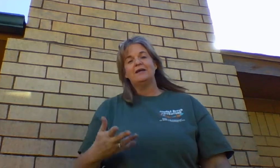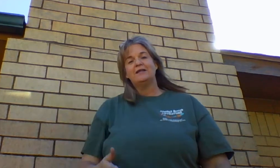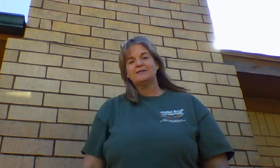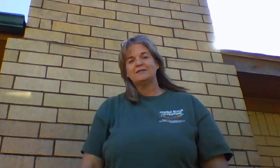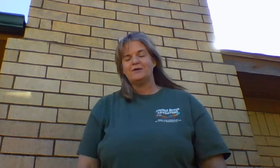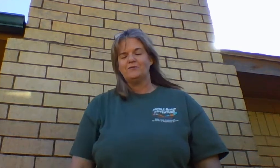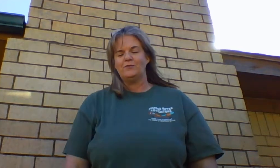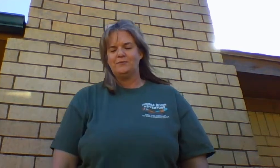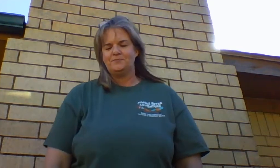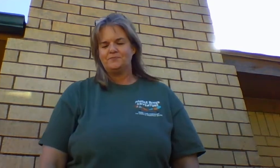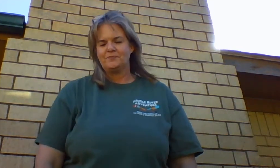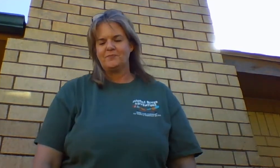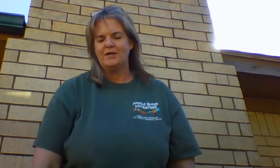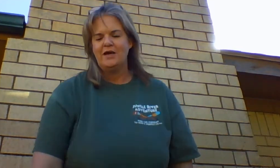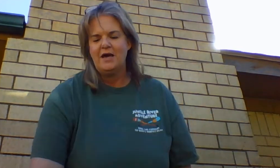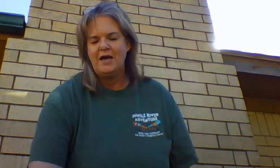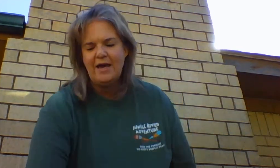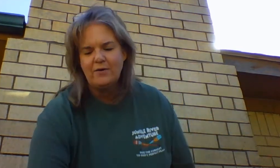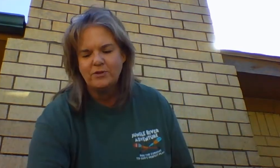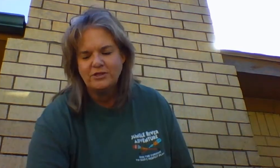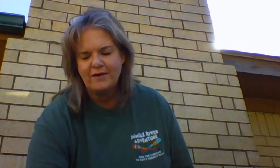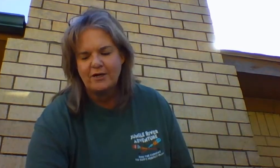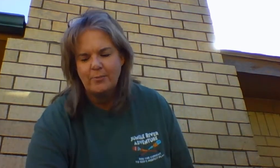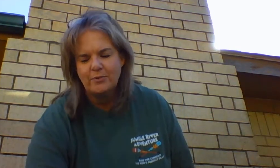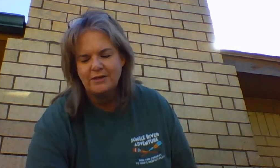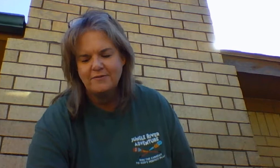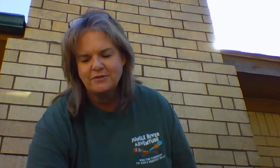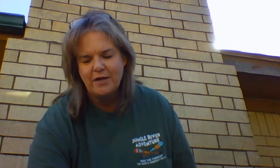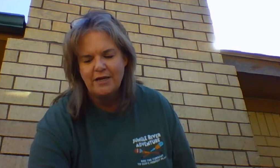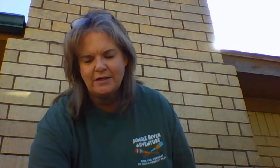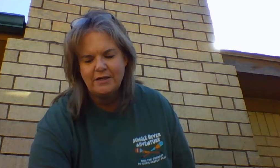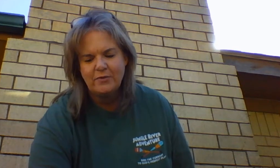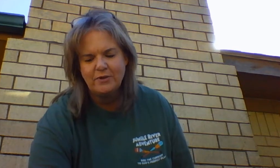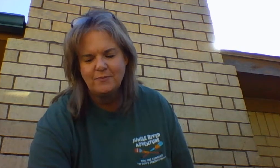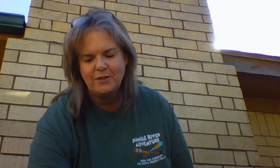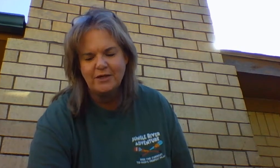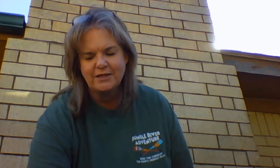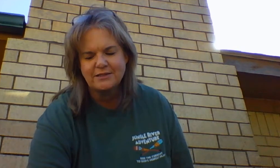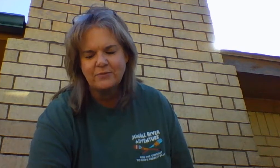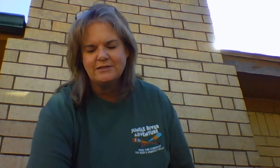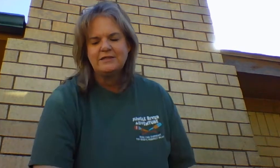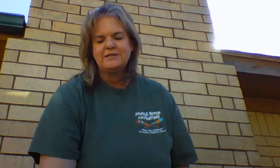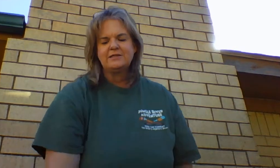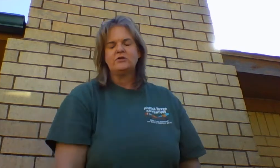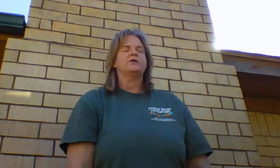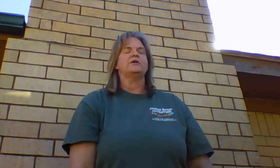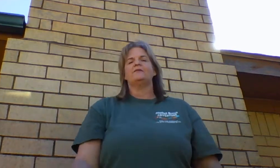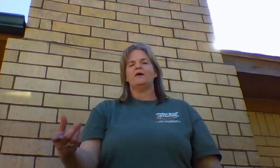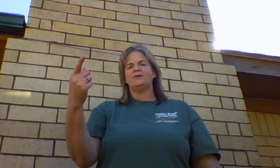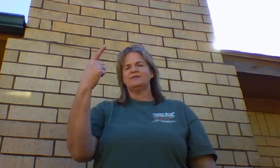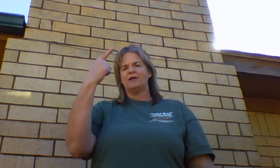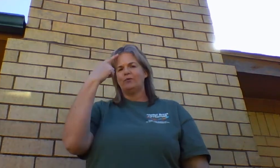that's the sign for it. And we just have a couple left, so hang in there with me. Our next one is disagree, and that means that we